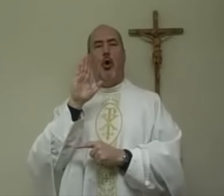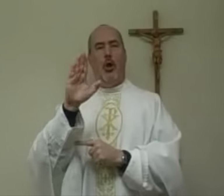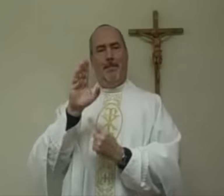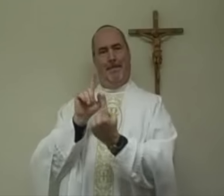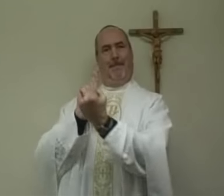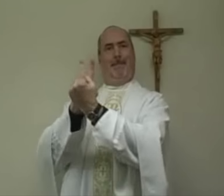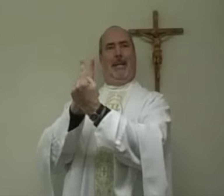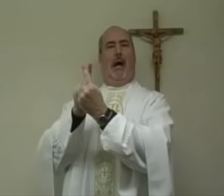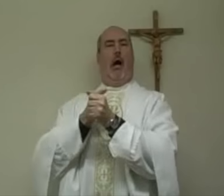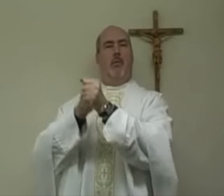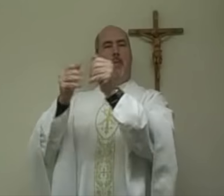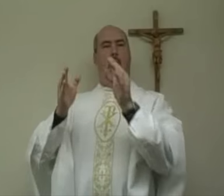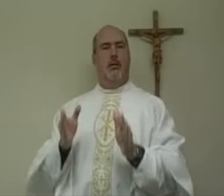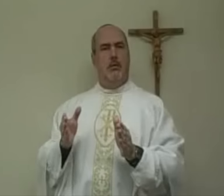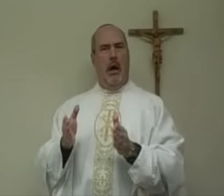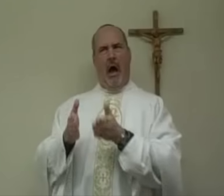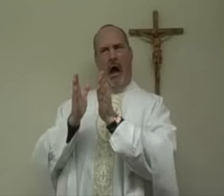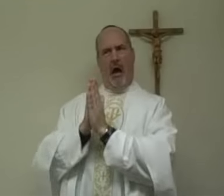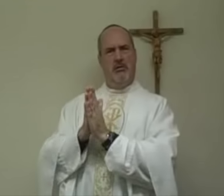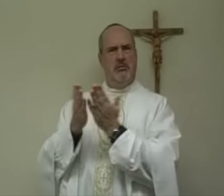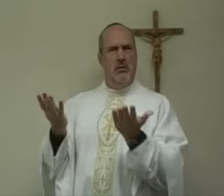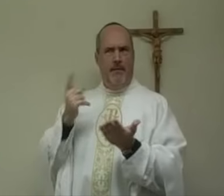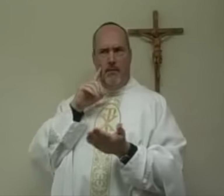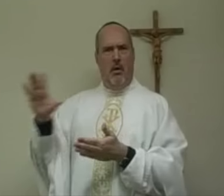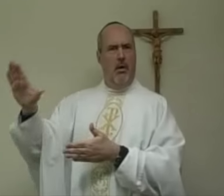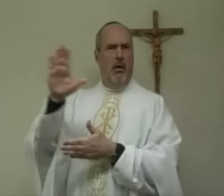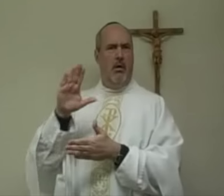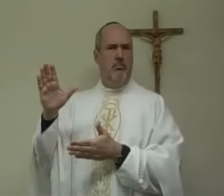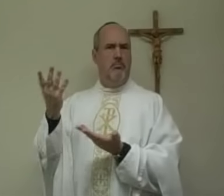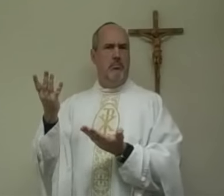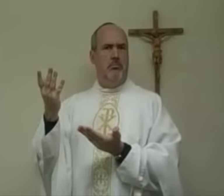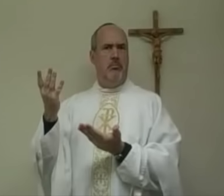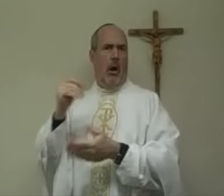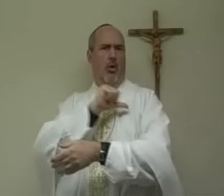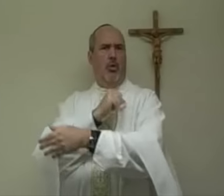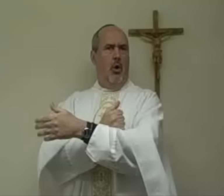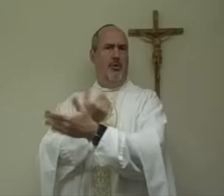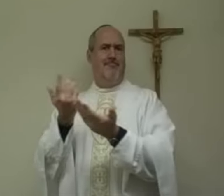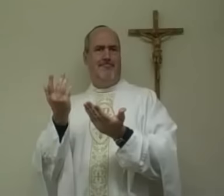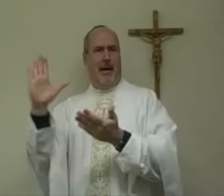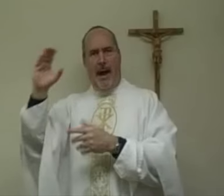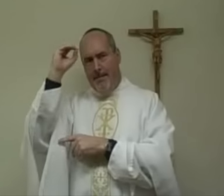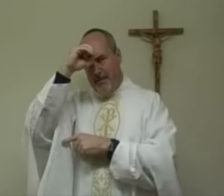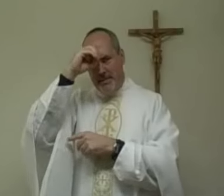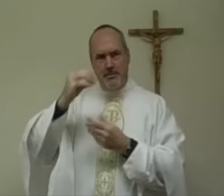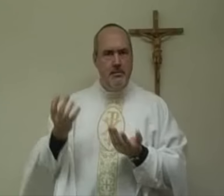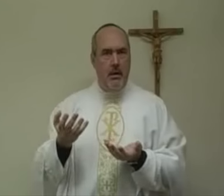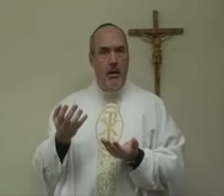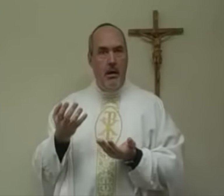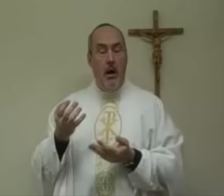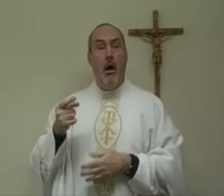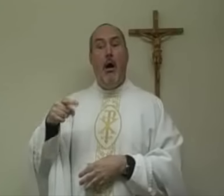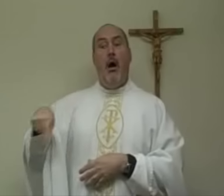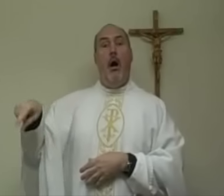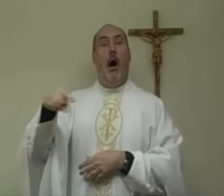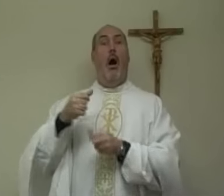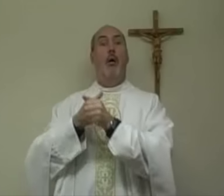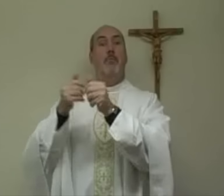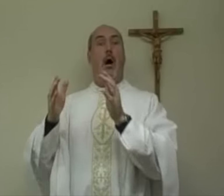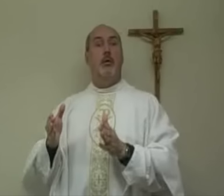the leaders and went to Jerusalem and met the apostles and asked what they thought. What was their opinion on the